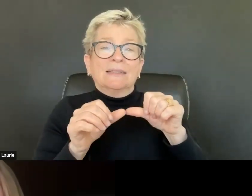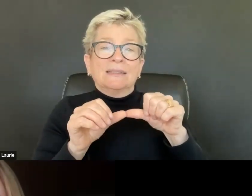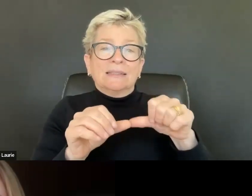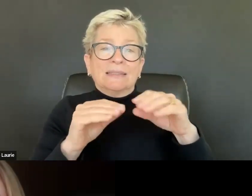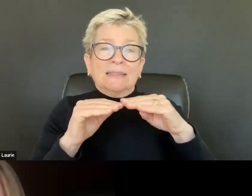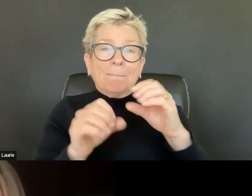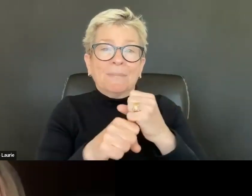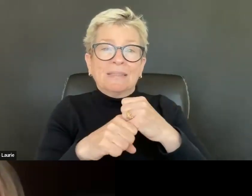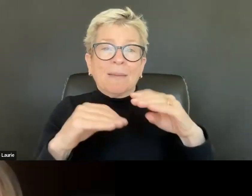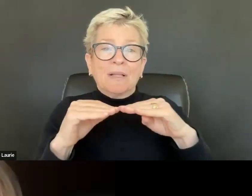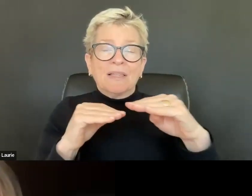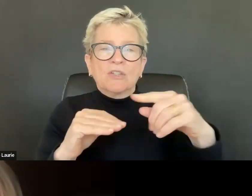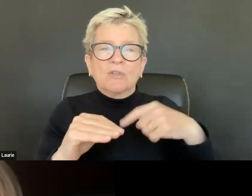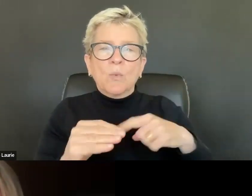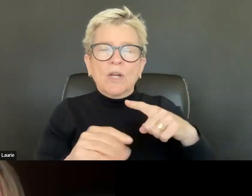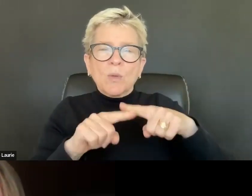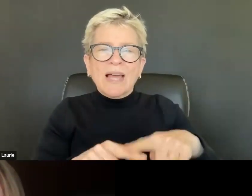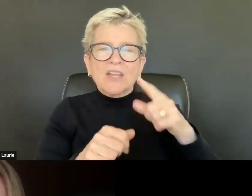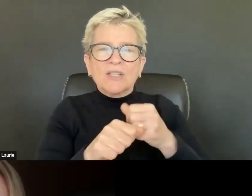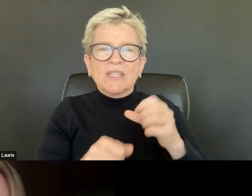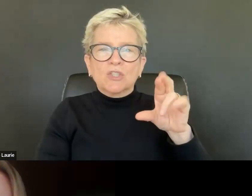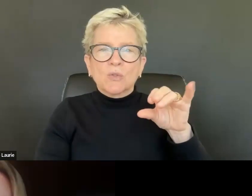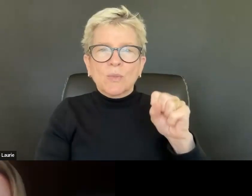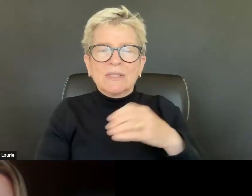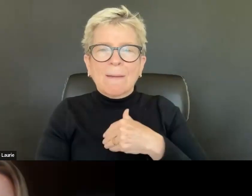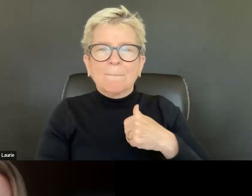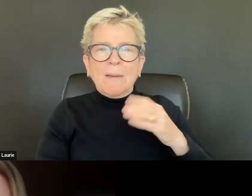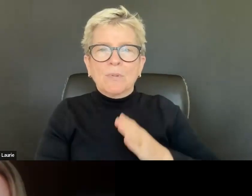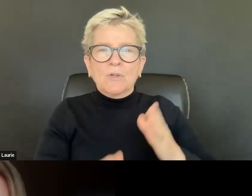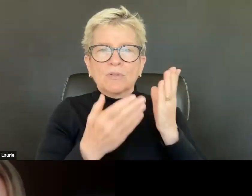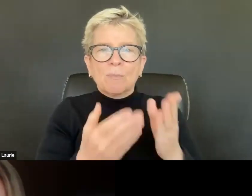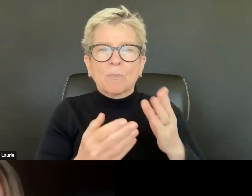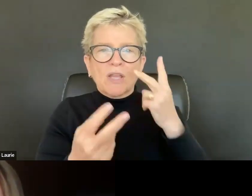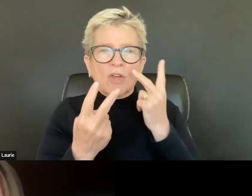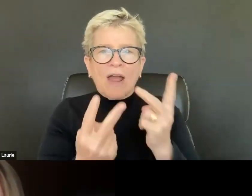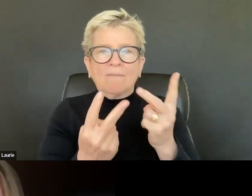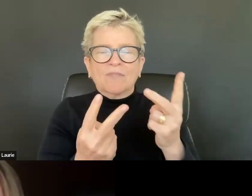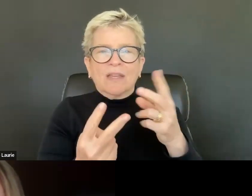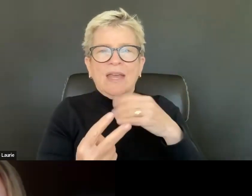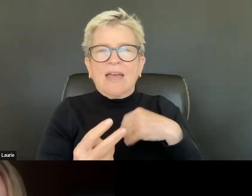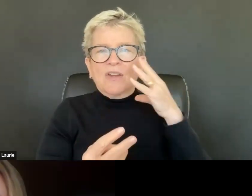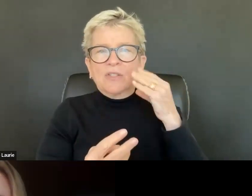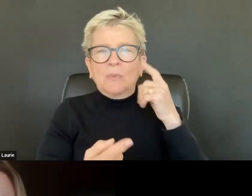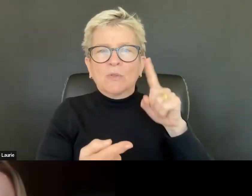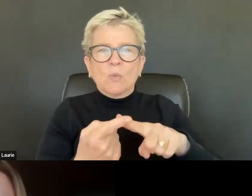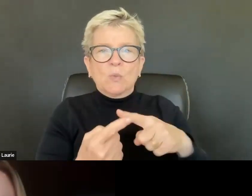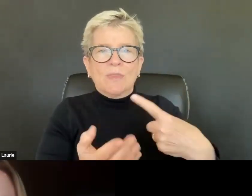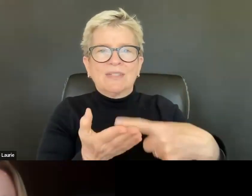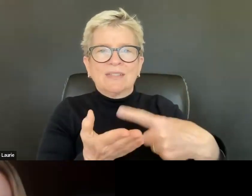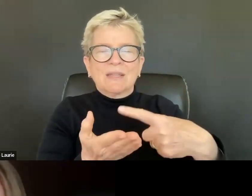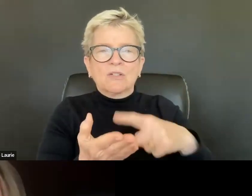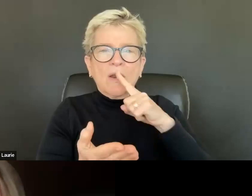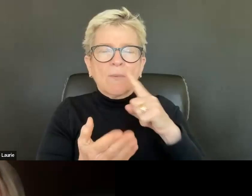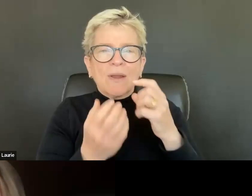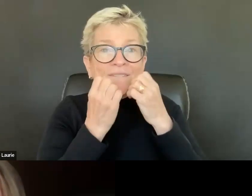be relying on each CRIS member to bring our observations and experiences to this discussion. I really value being